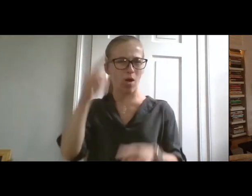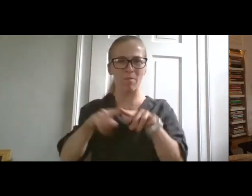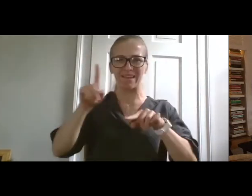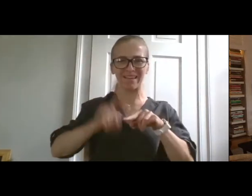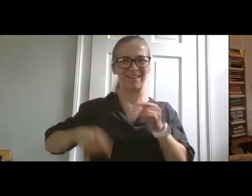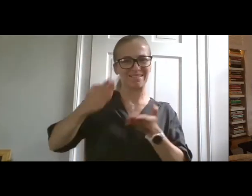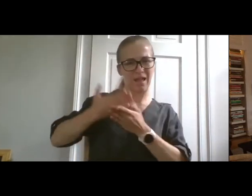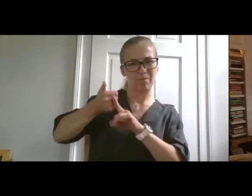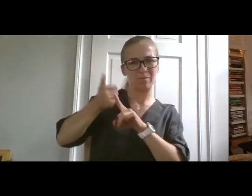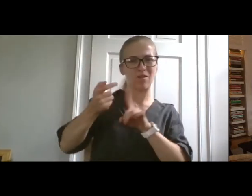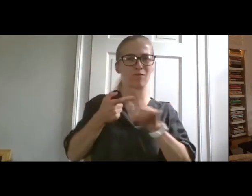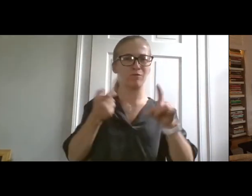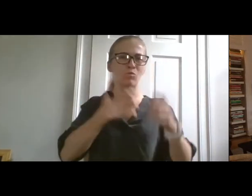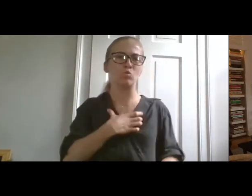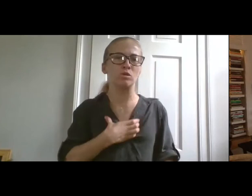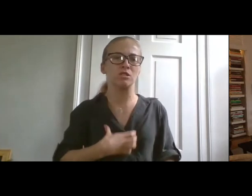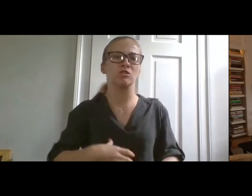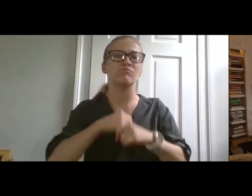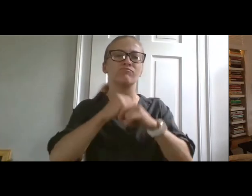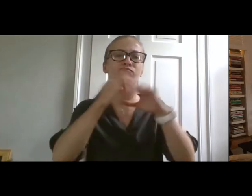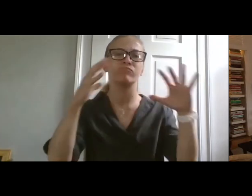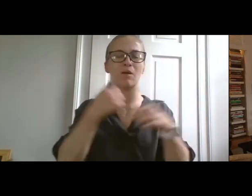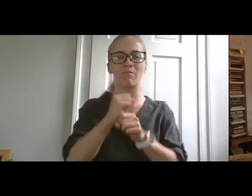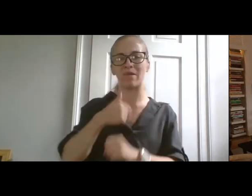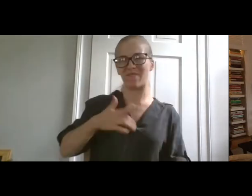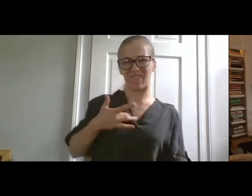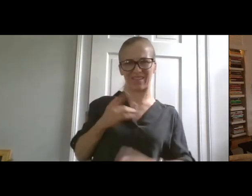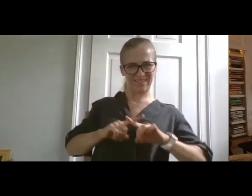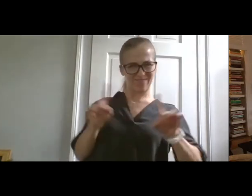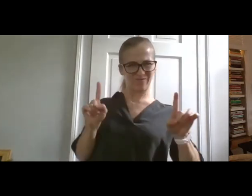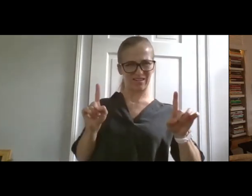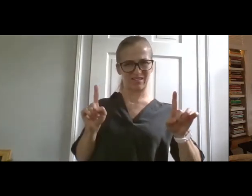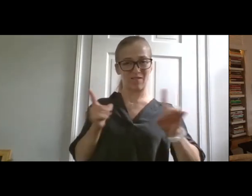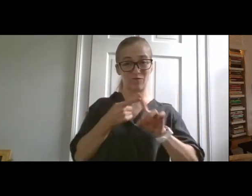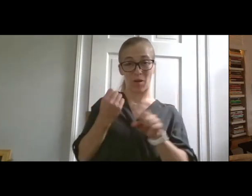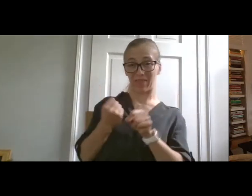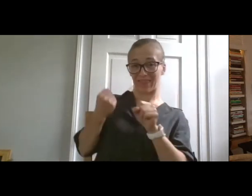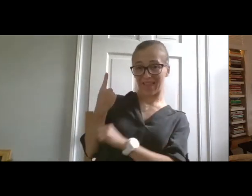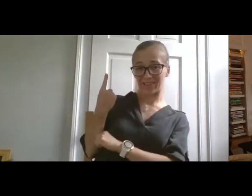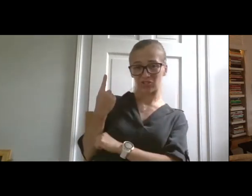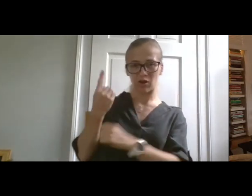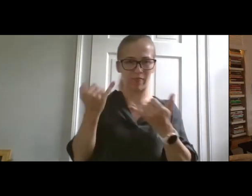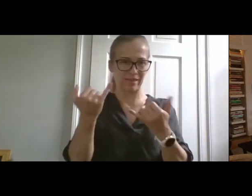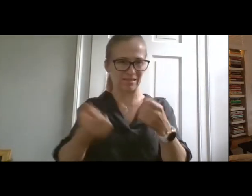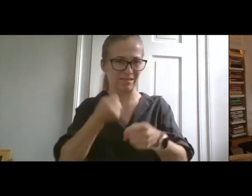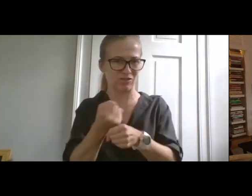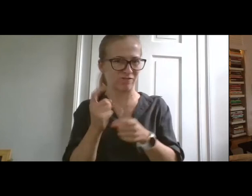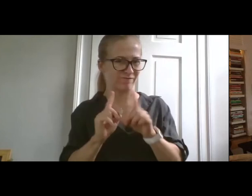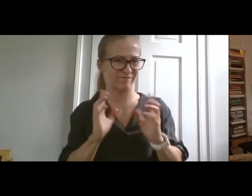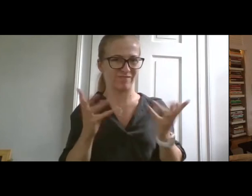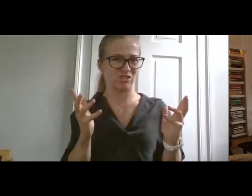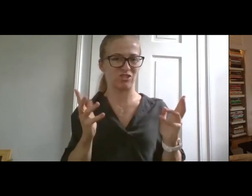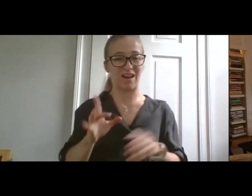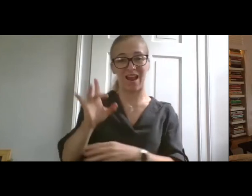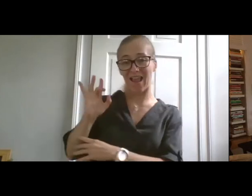stop himself from wishing. It makes me feel the difference between last year and this, 8 years old and